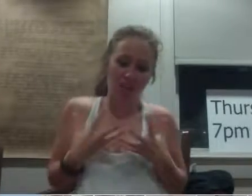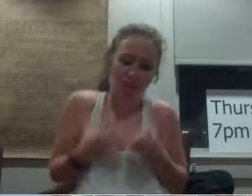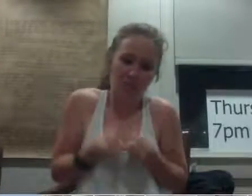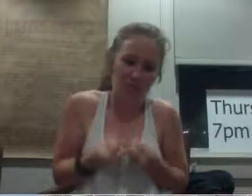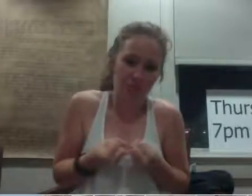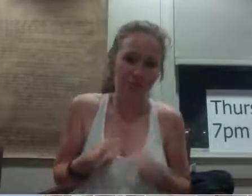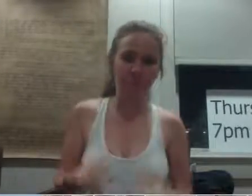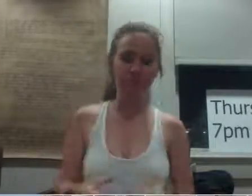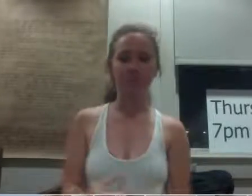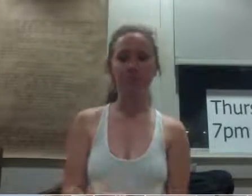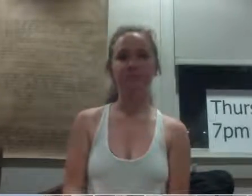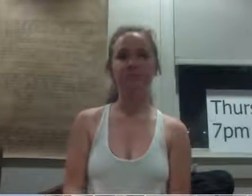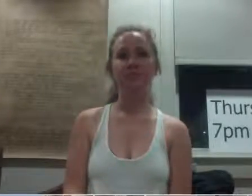health.